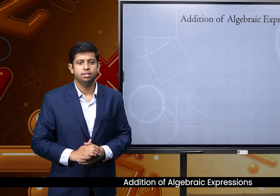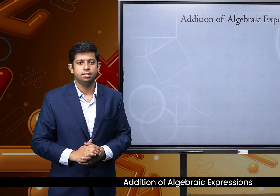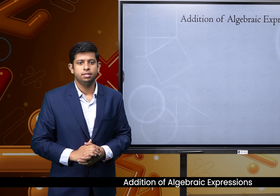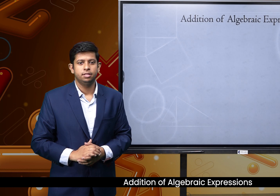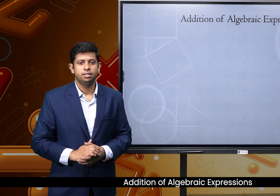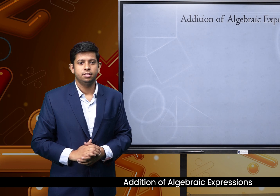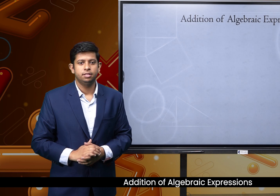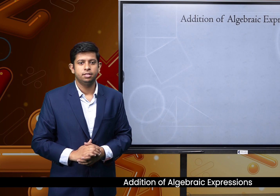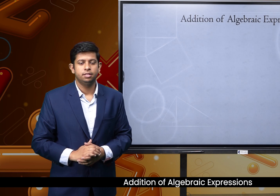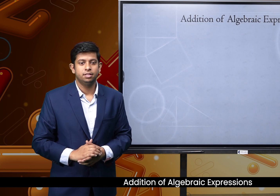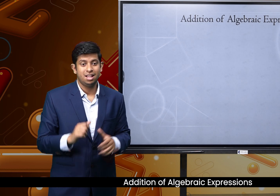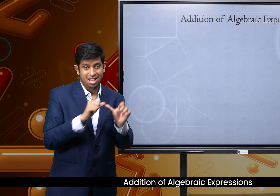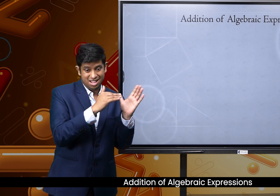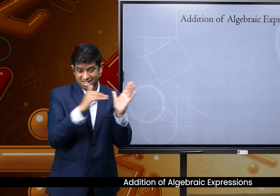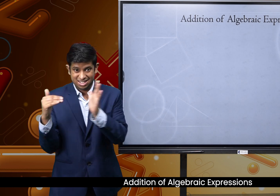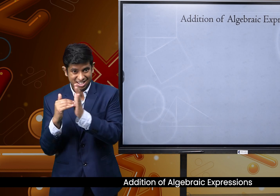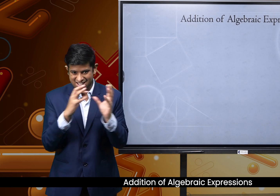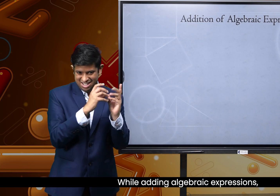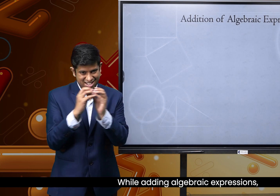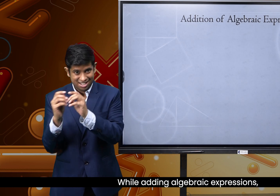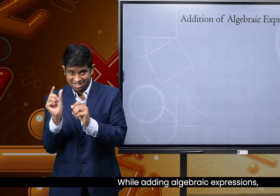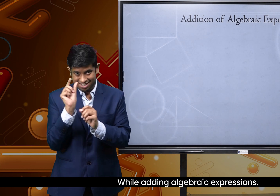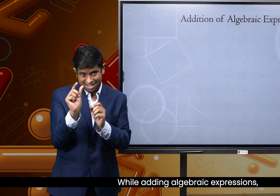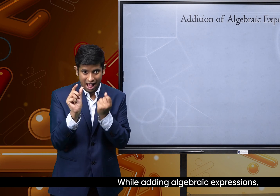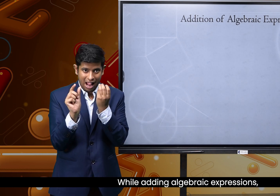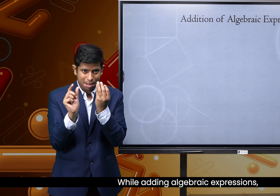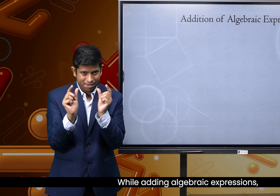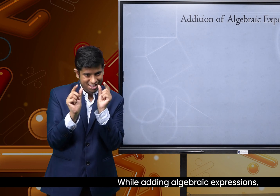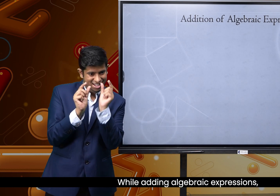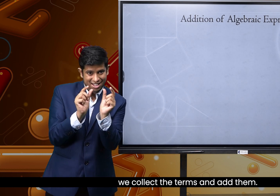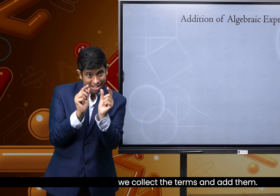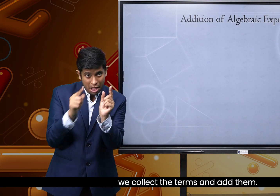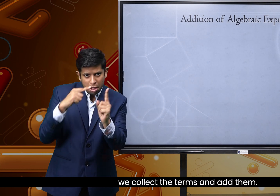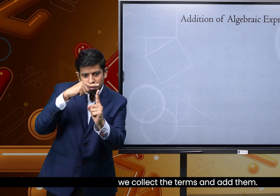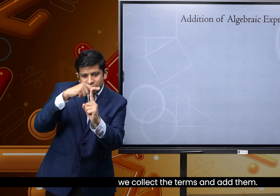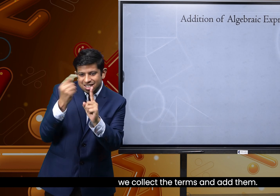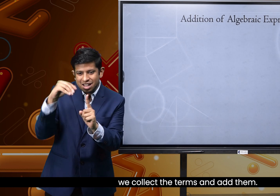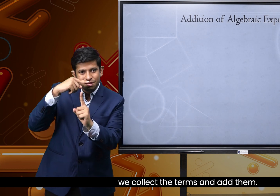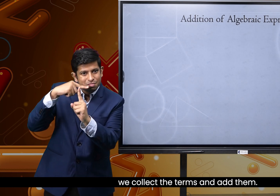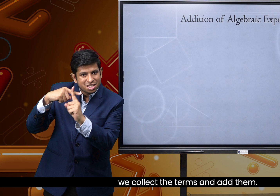Addition of algebraic expressions. While adding algebraic expressions, we collect the terms and add them.